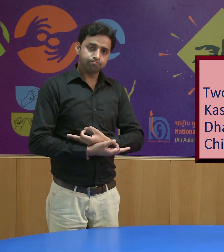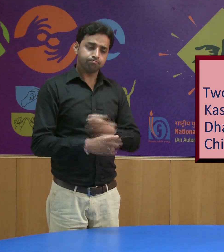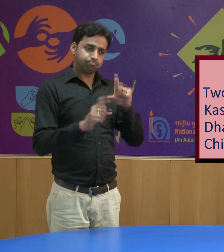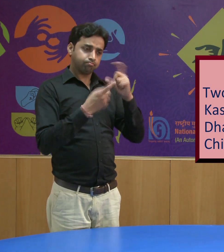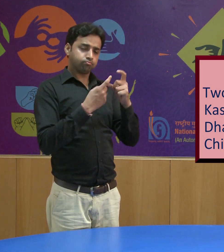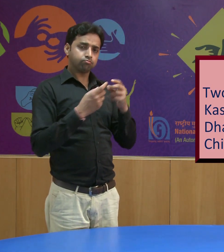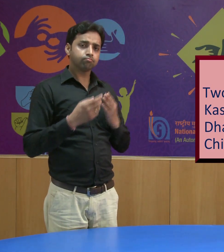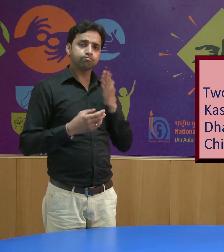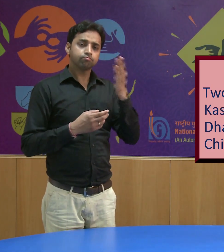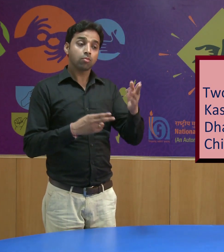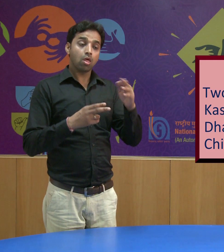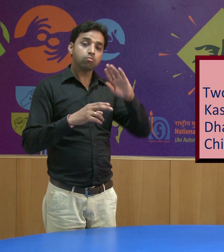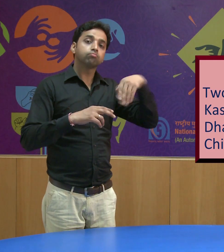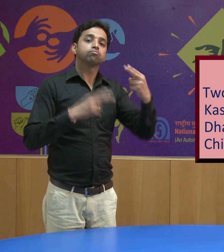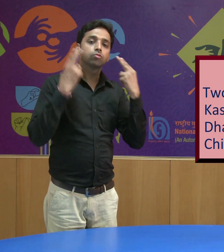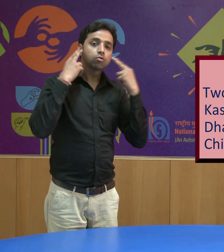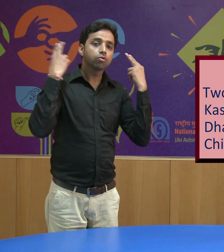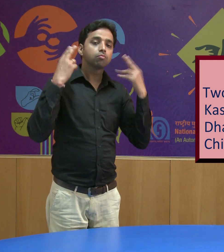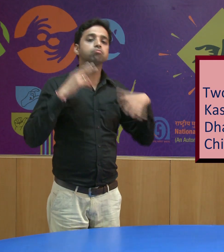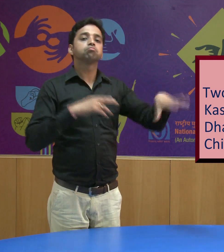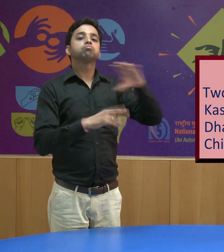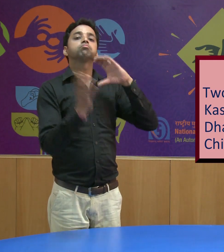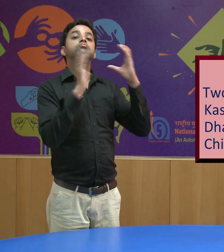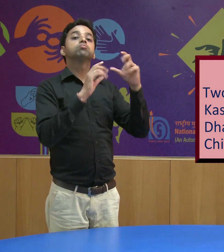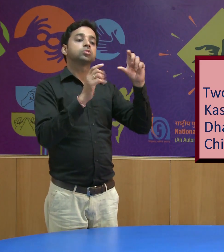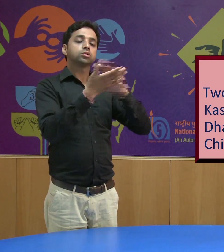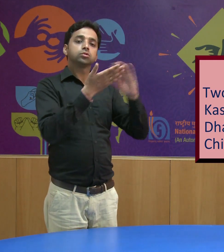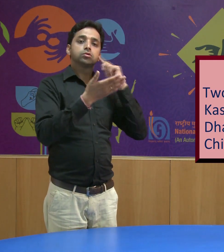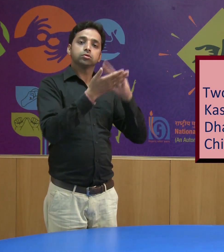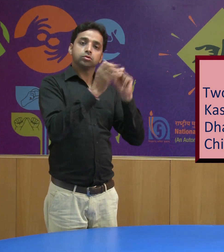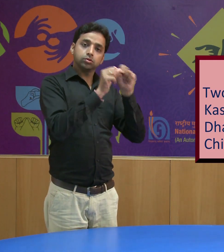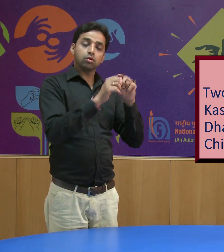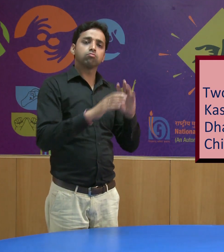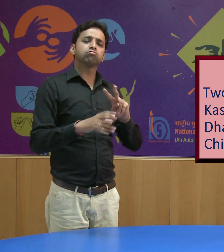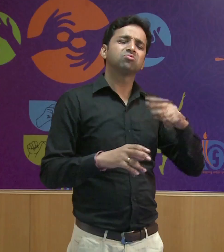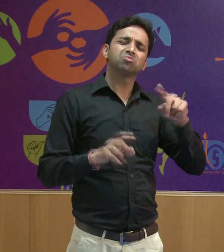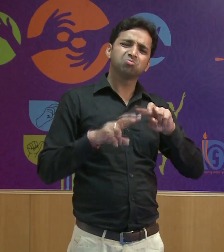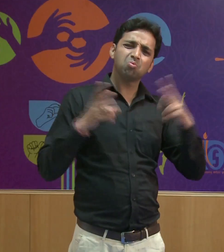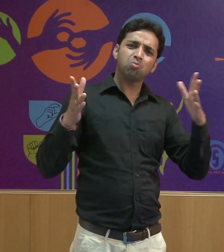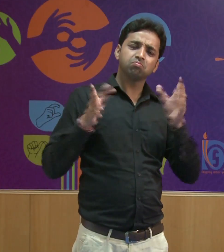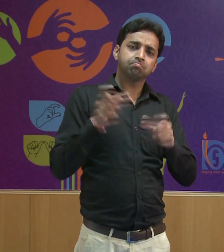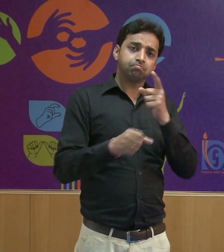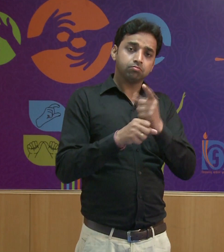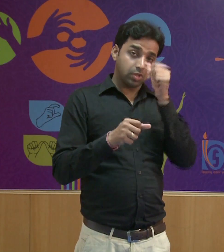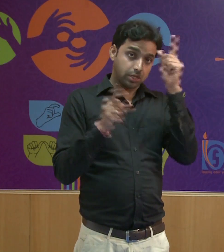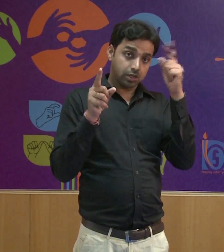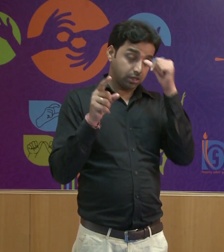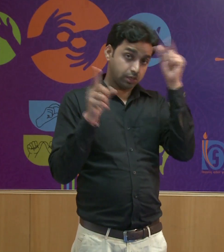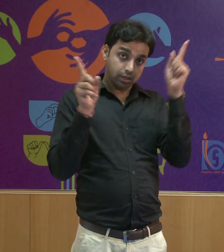popular in China. Many other Indian teachers also went there, like